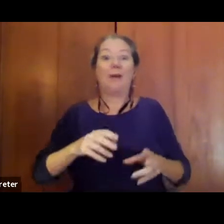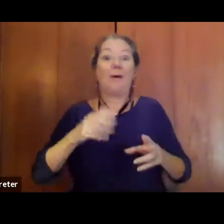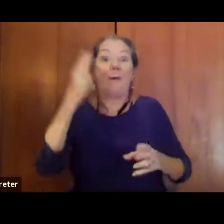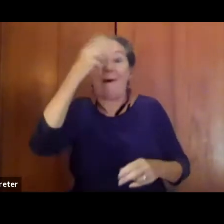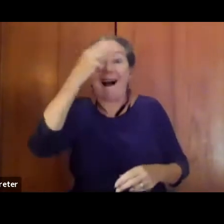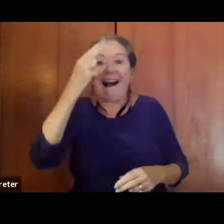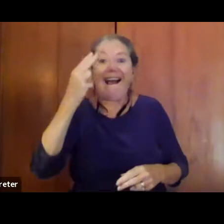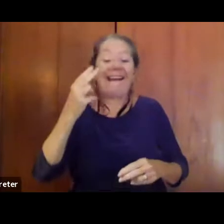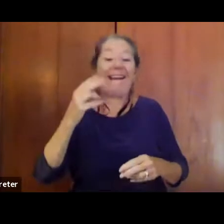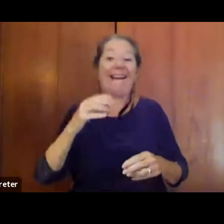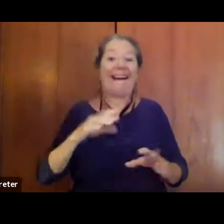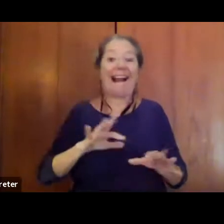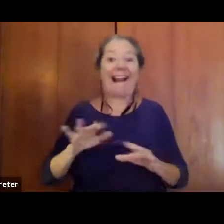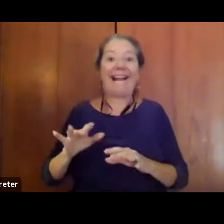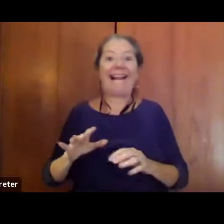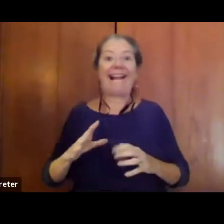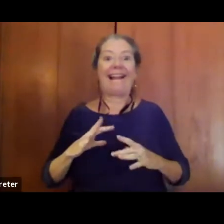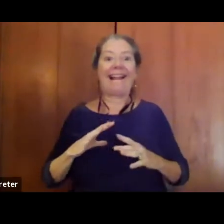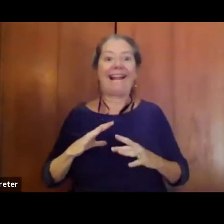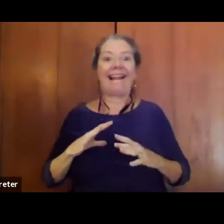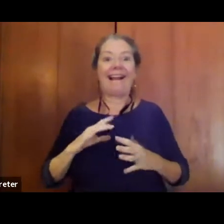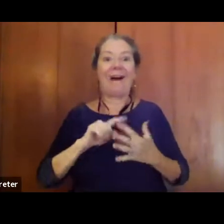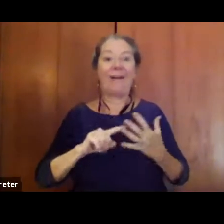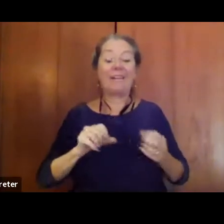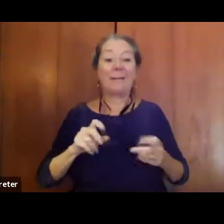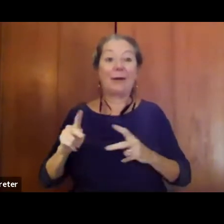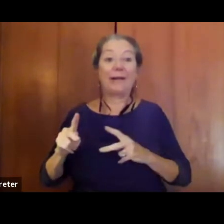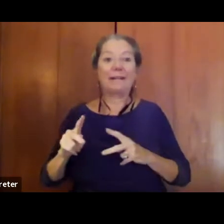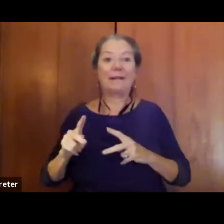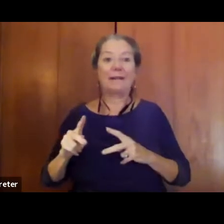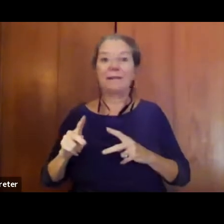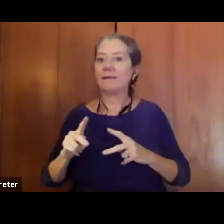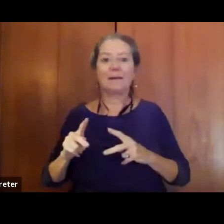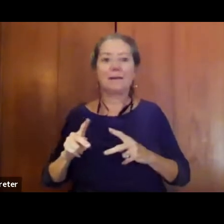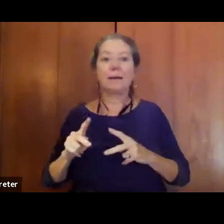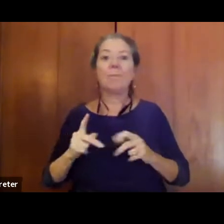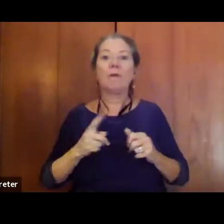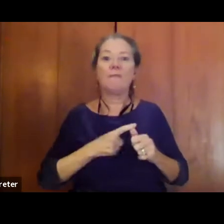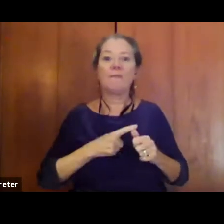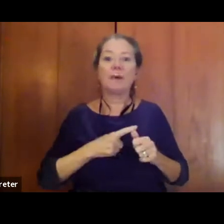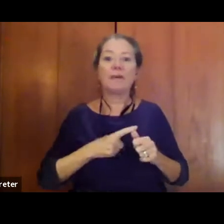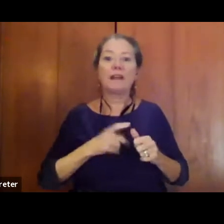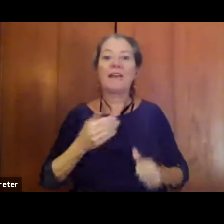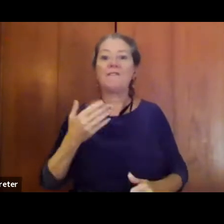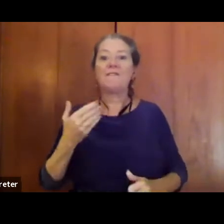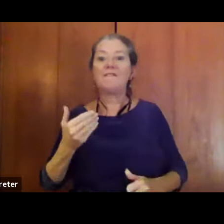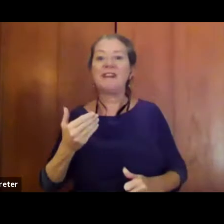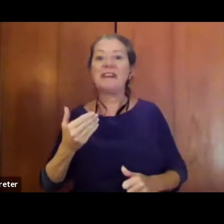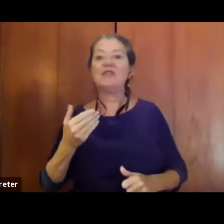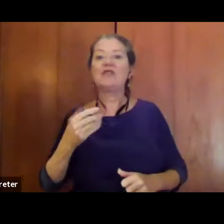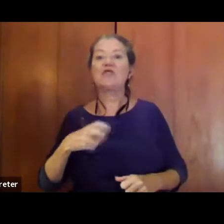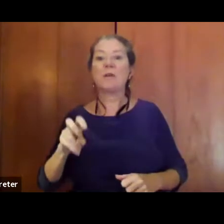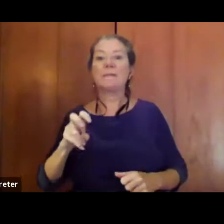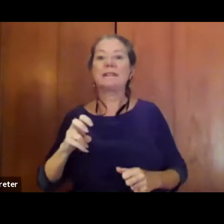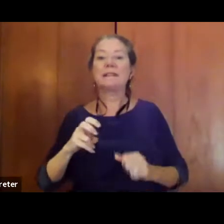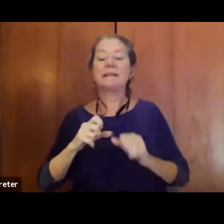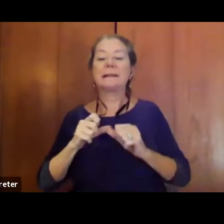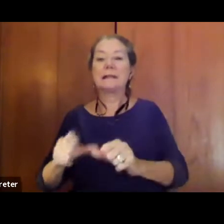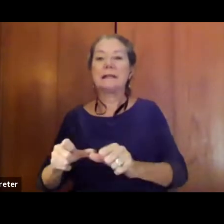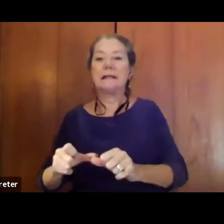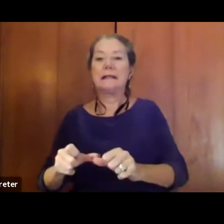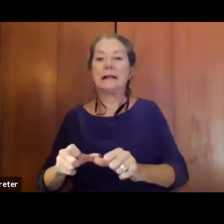Squat? As it turns out, my first and next 15 trips would be to Morristown, New Jersey. If you know, you